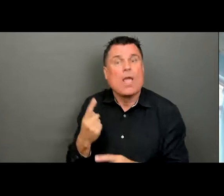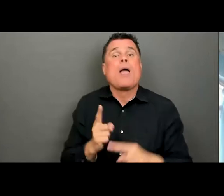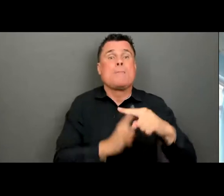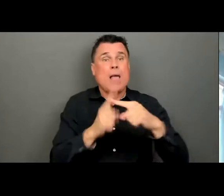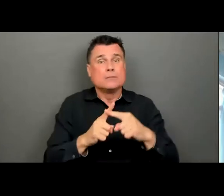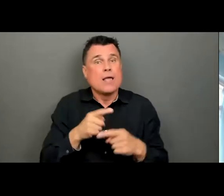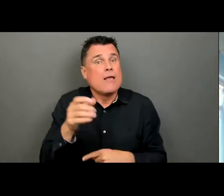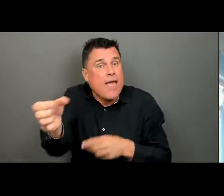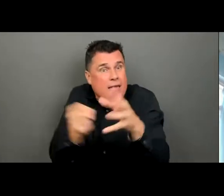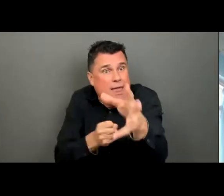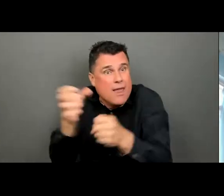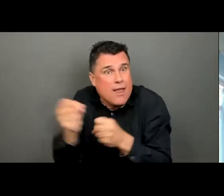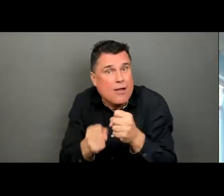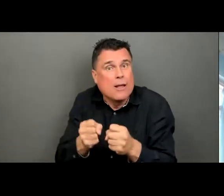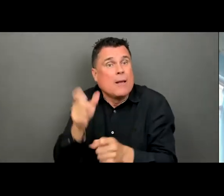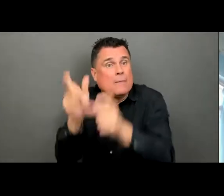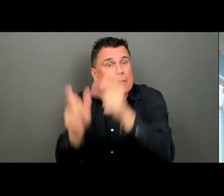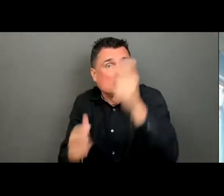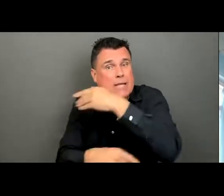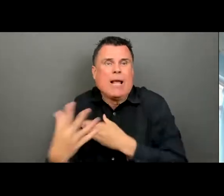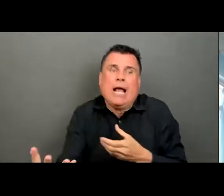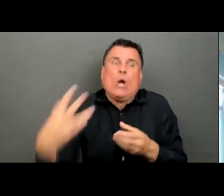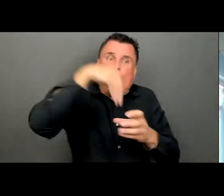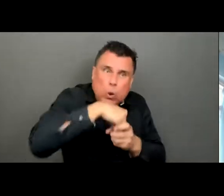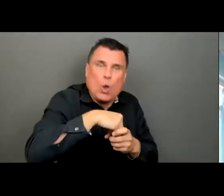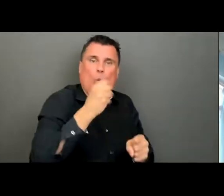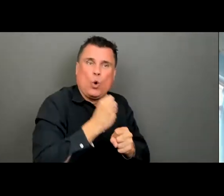we have experienced a lot in our context.